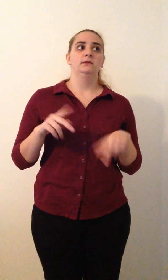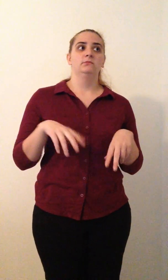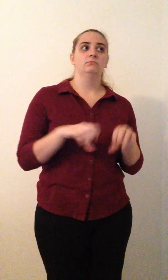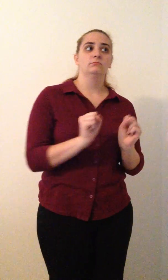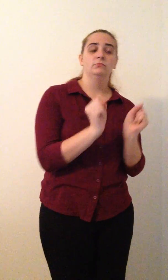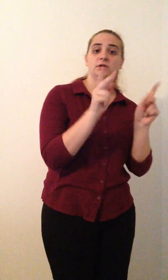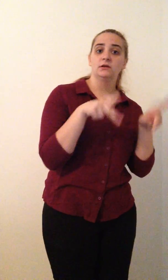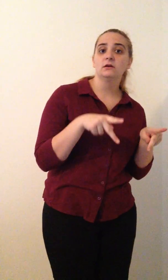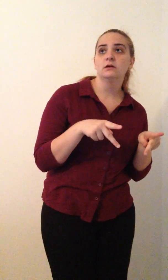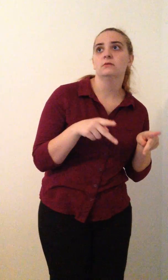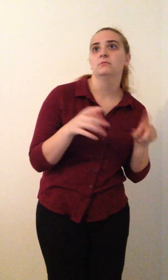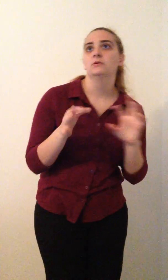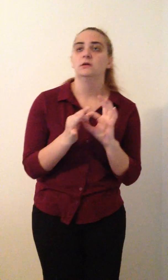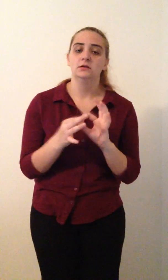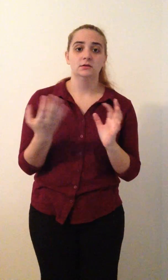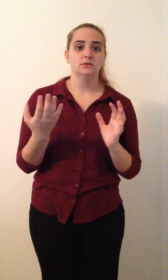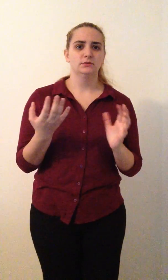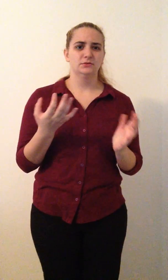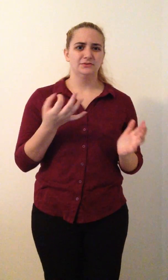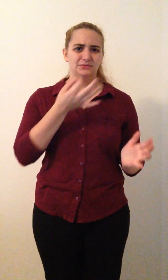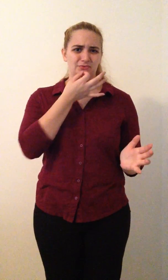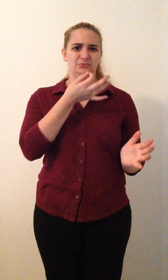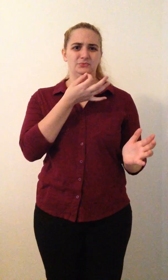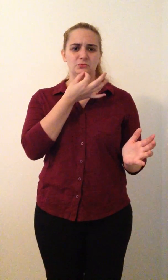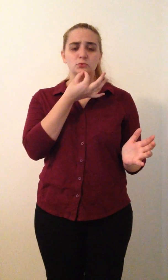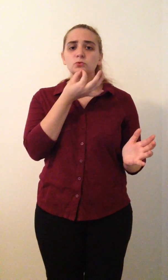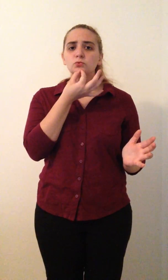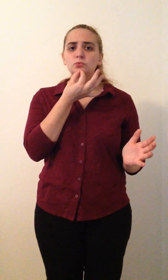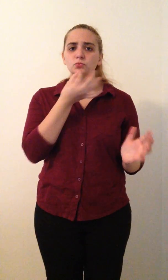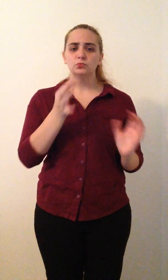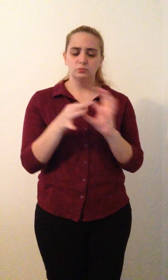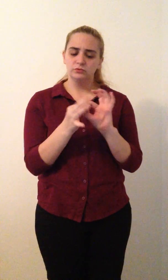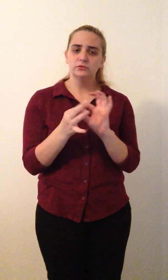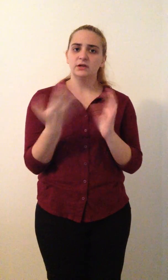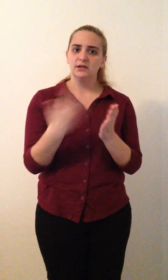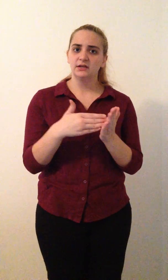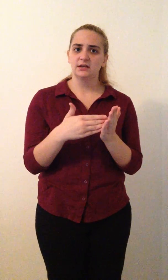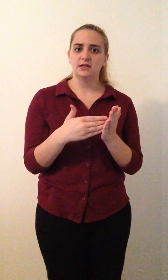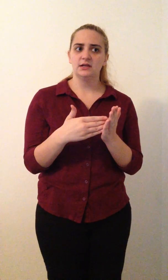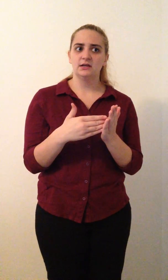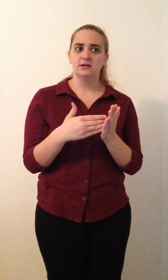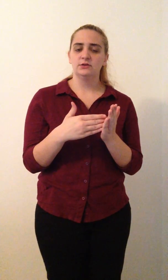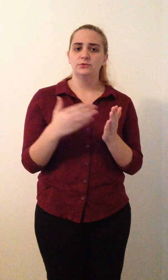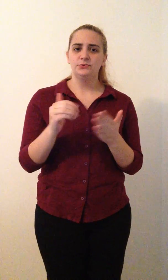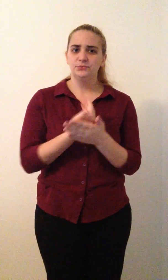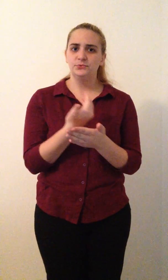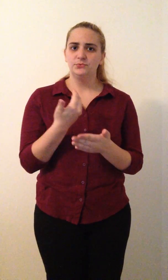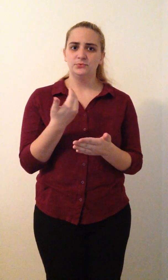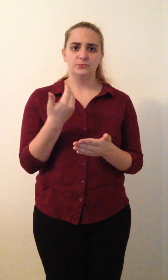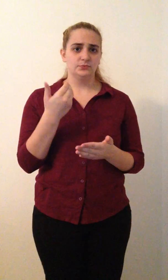sad. It's sad, and it's a lot of the problems that we have in our relationships are really about fear.